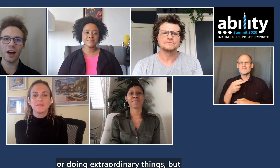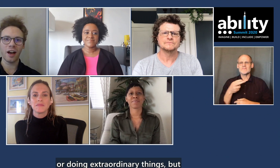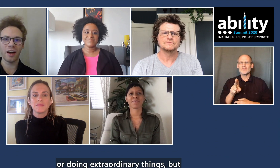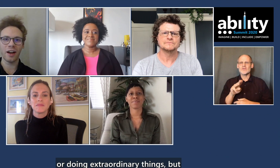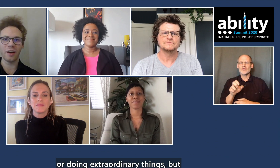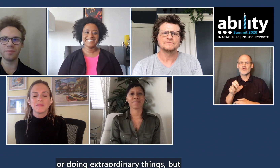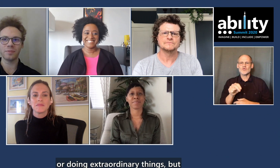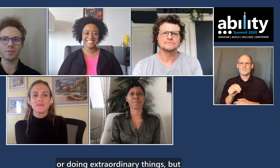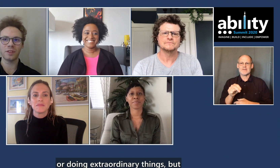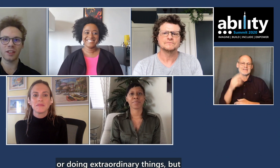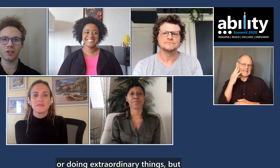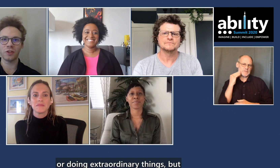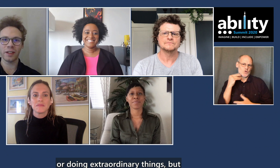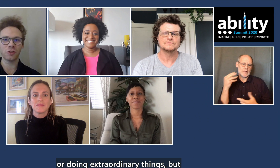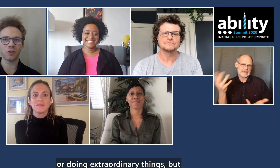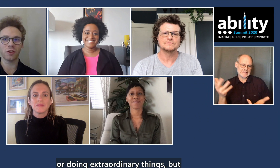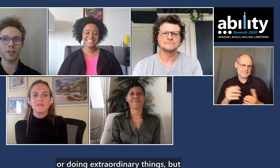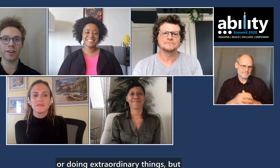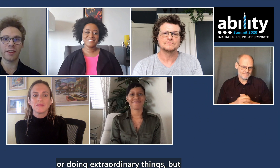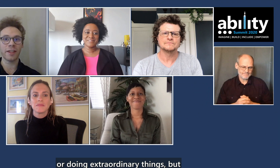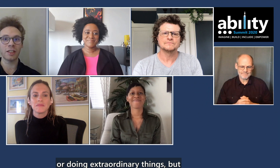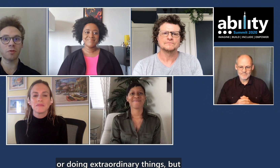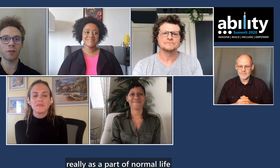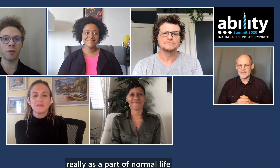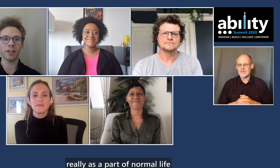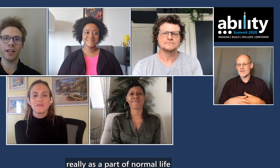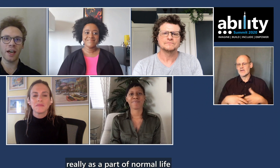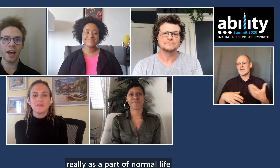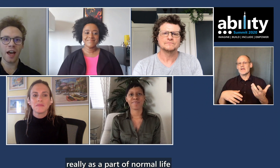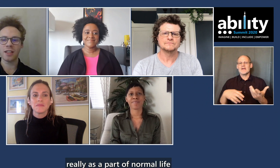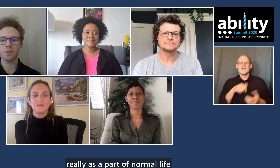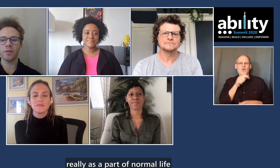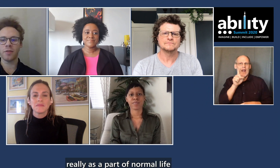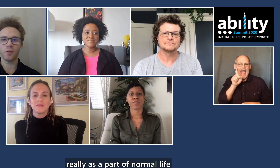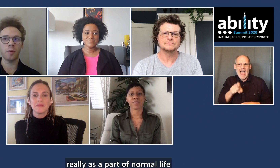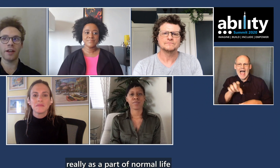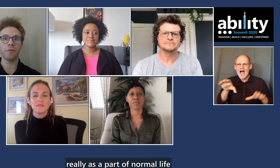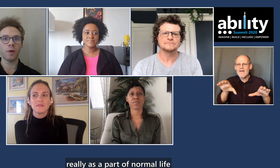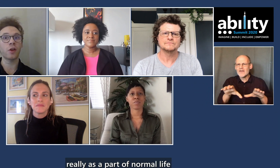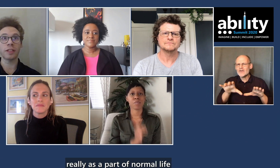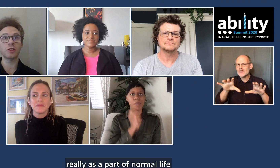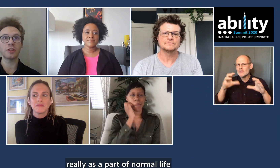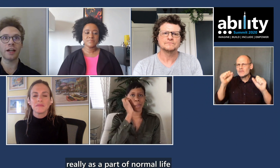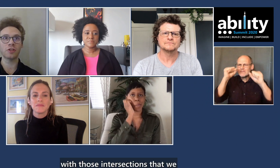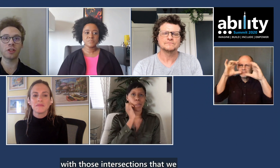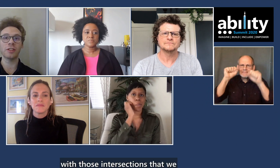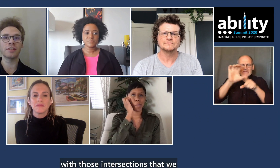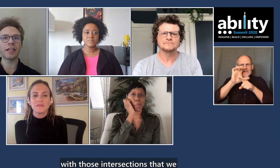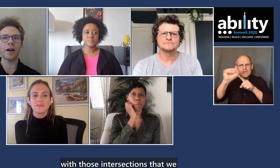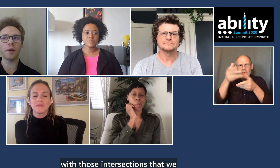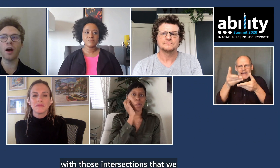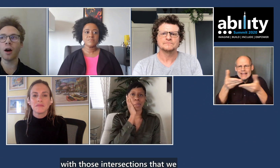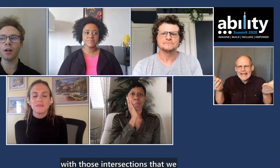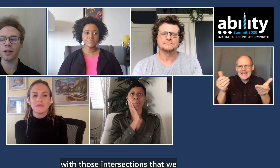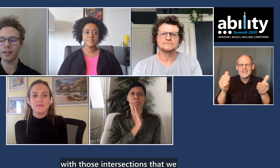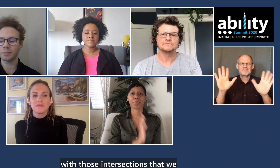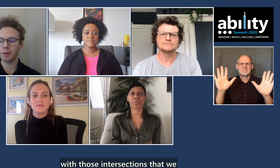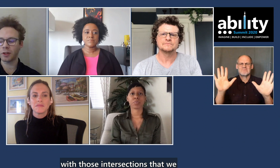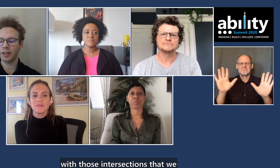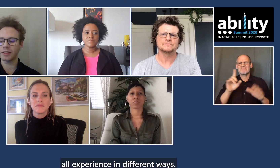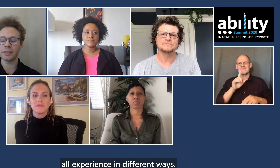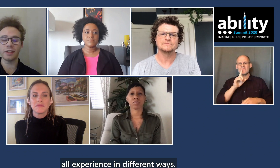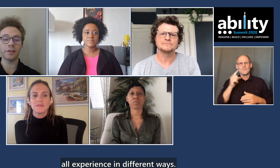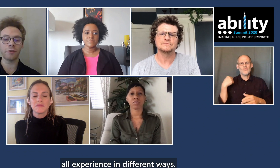or doing extraordinary things, but really as a part of normal life with those intersections that we